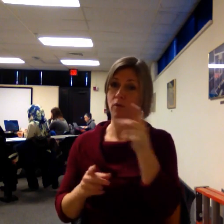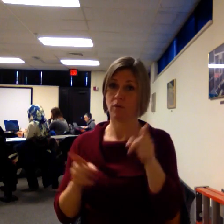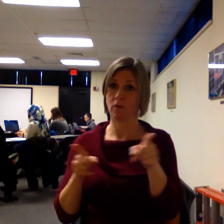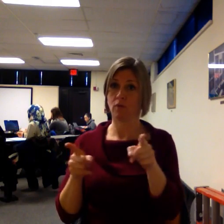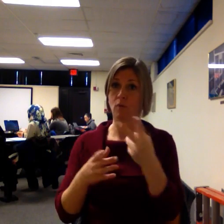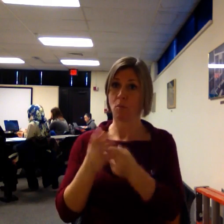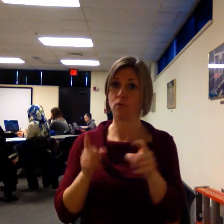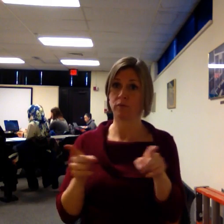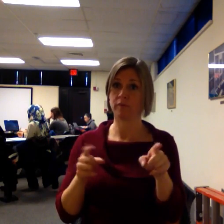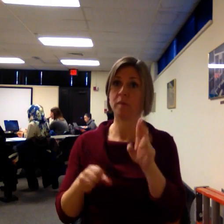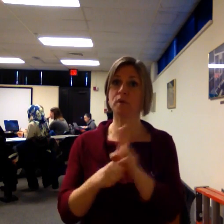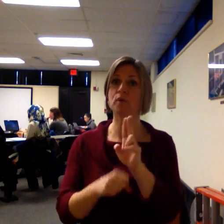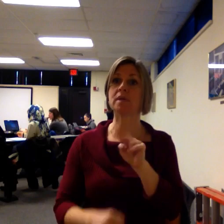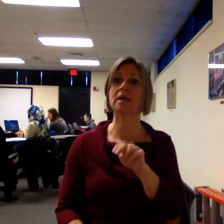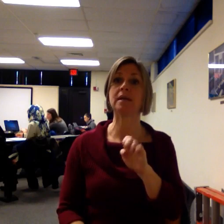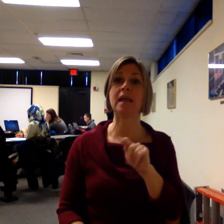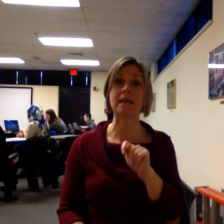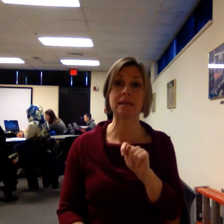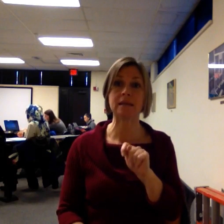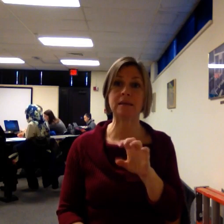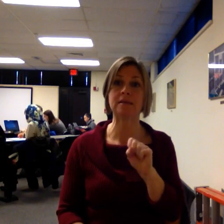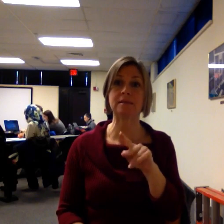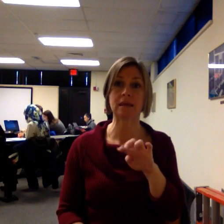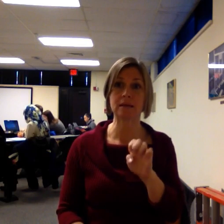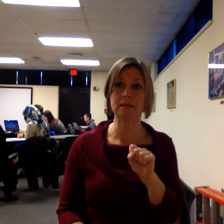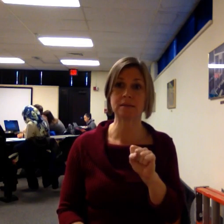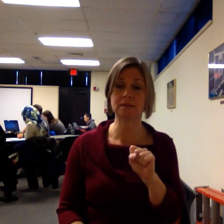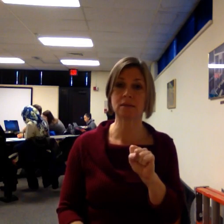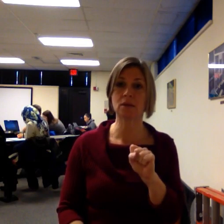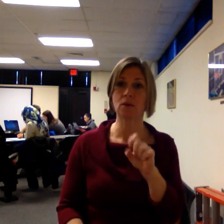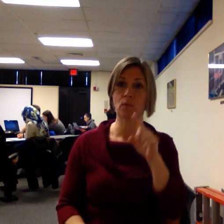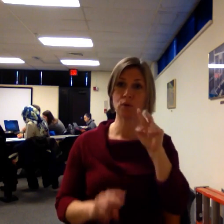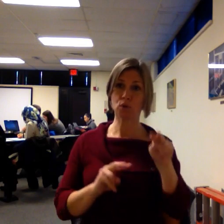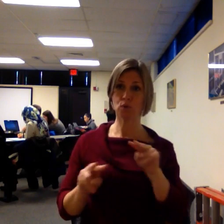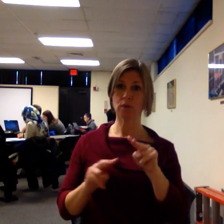sales. Net sales when you're looking at the DSO.